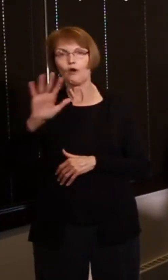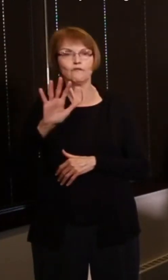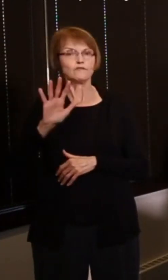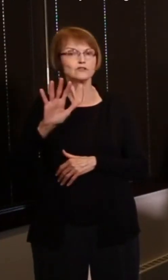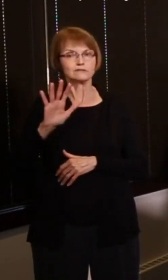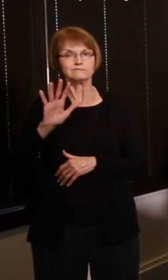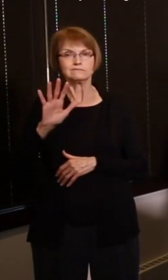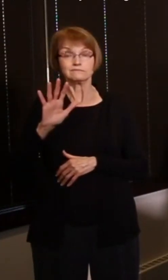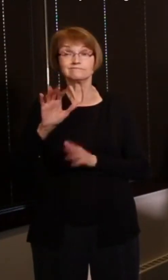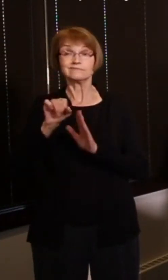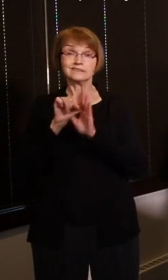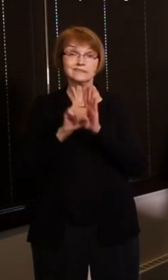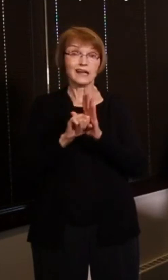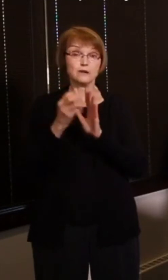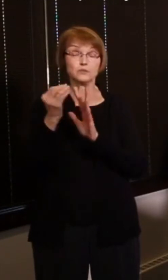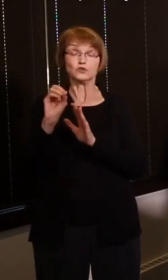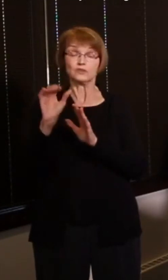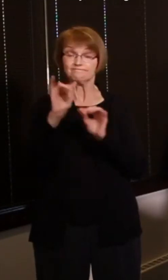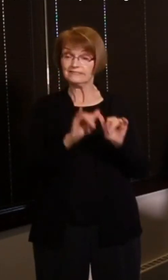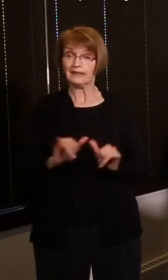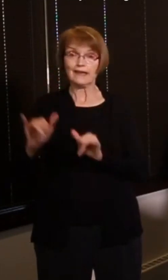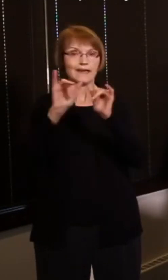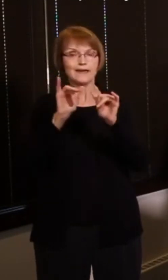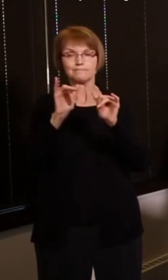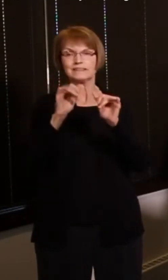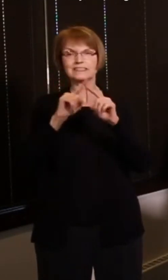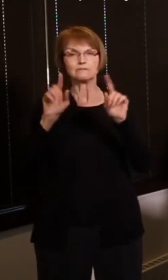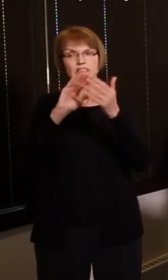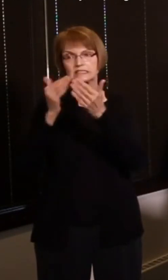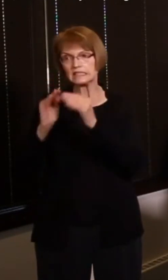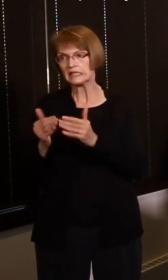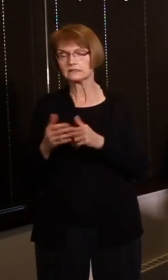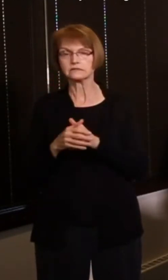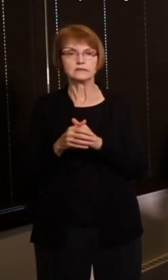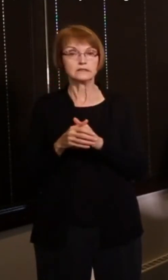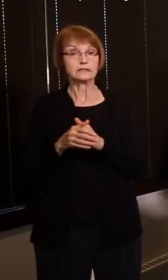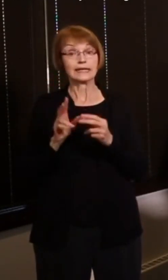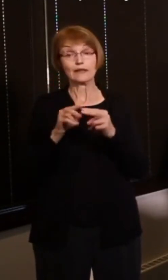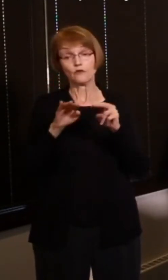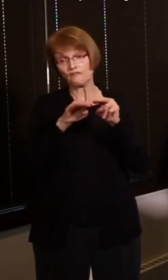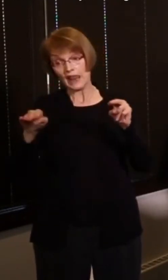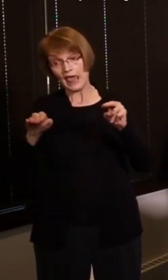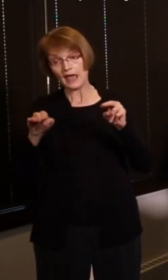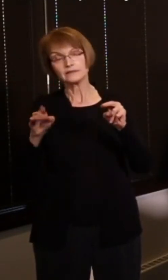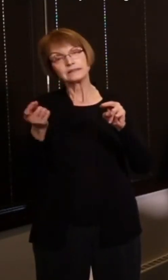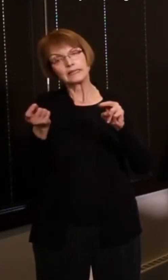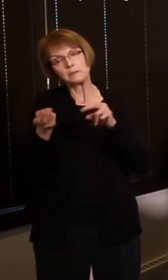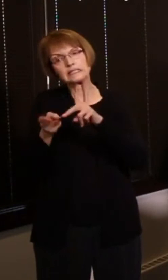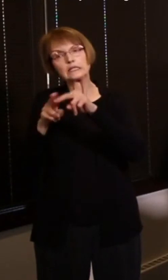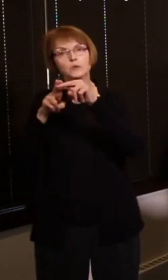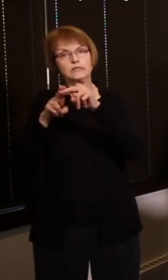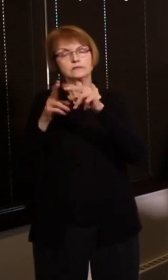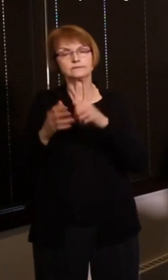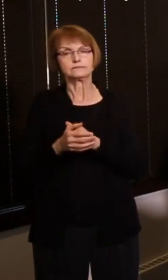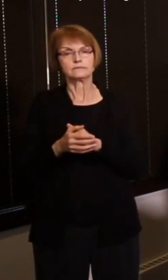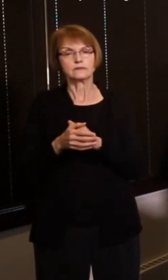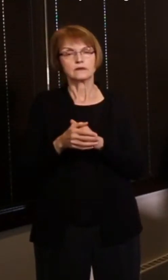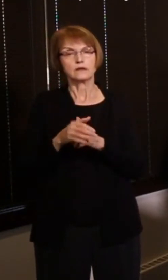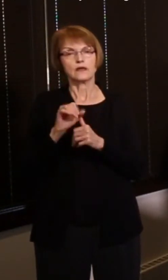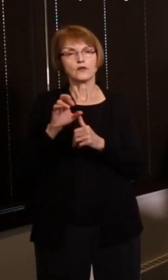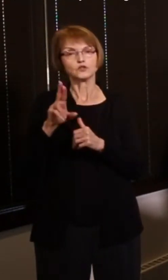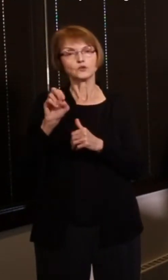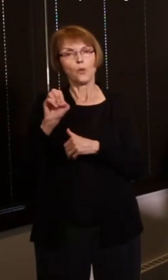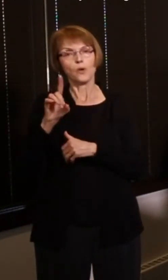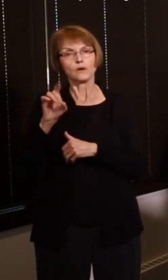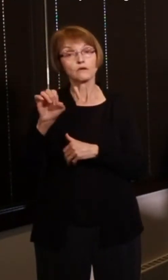across the state of Missouri. So either flat or slight increases. Taking a look at our